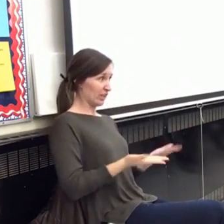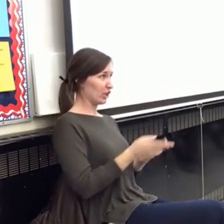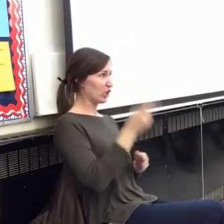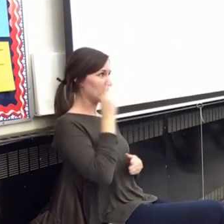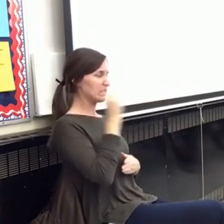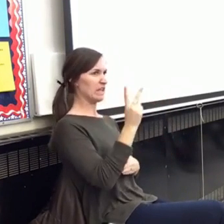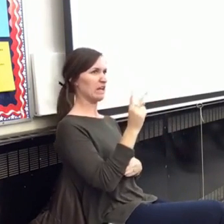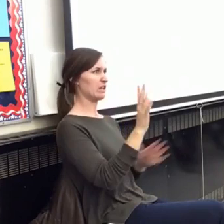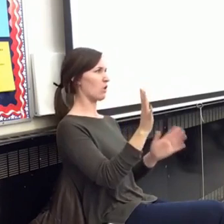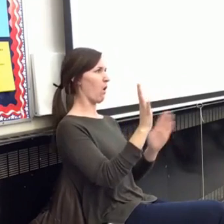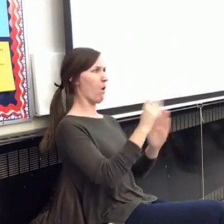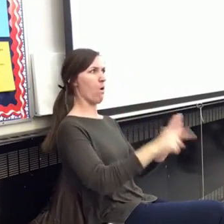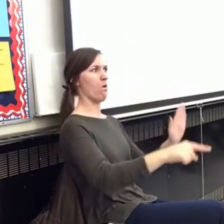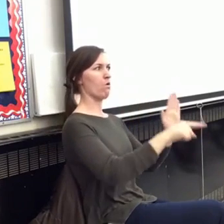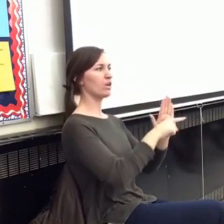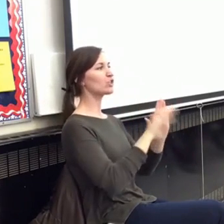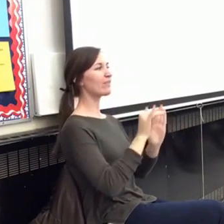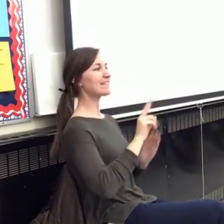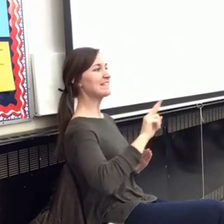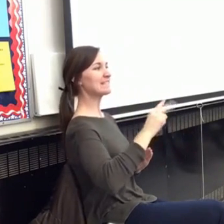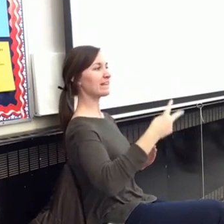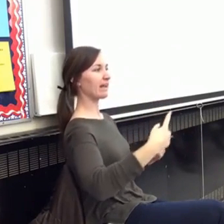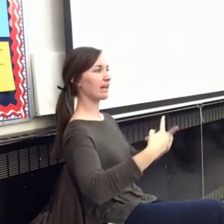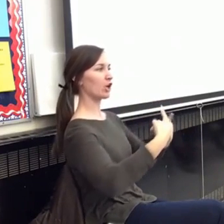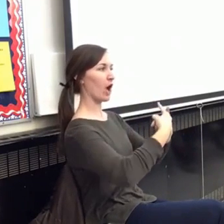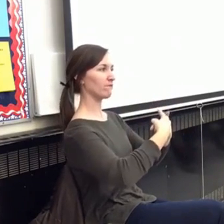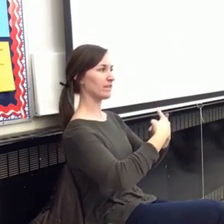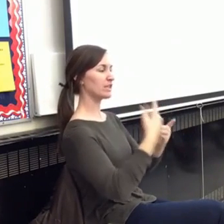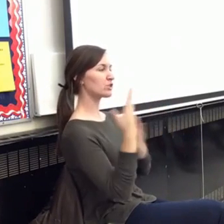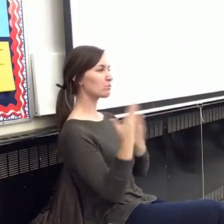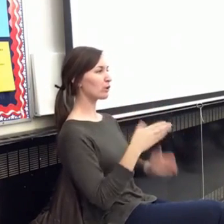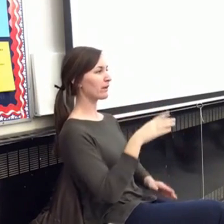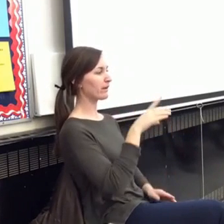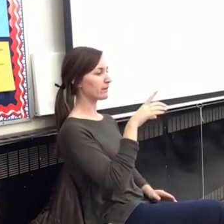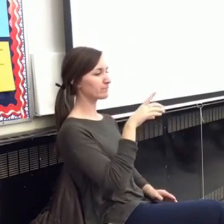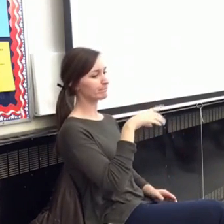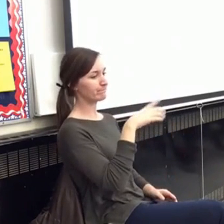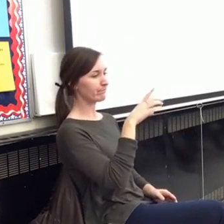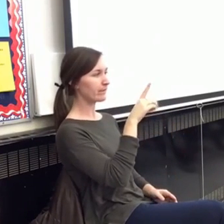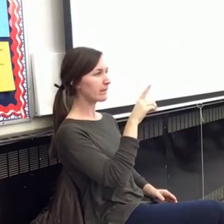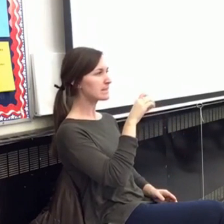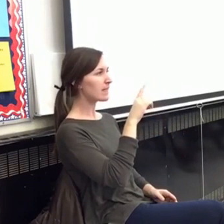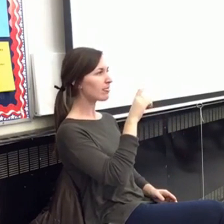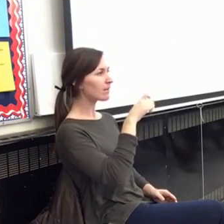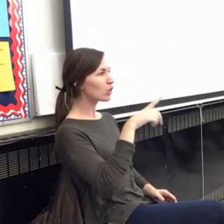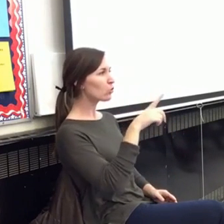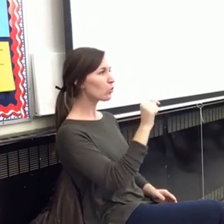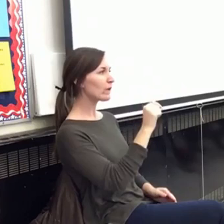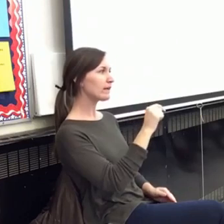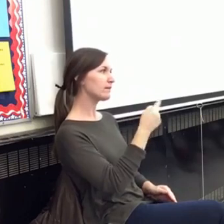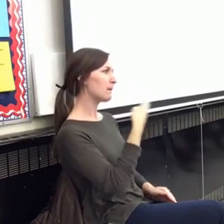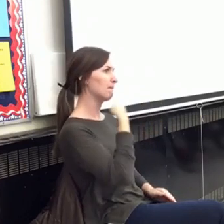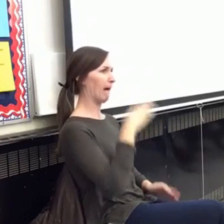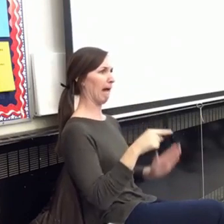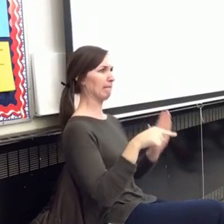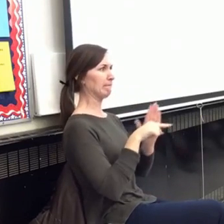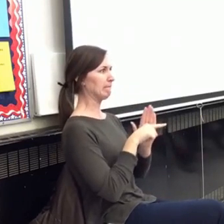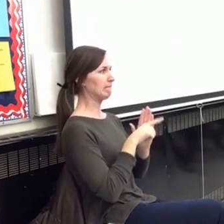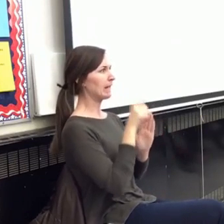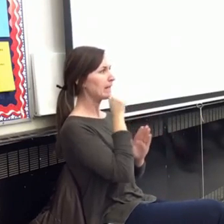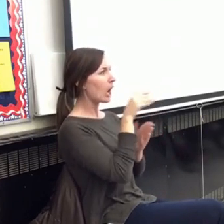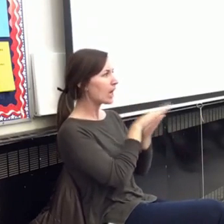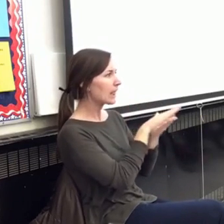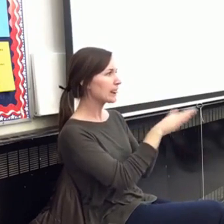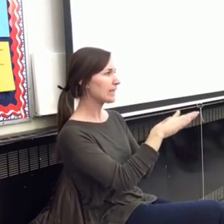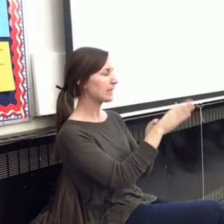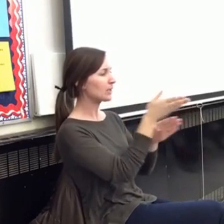your second conflict, is bringing delinquent behaviors into the United States, in particular prostitution. A